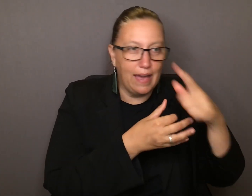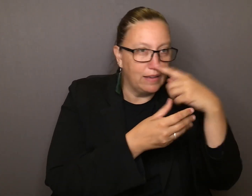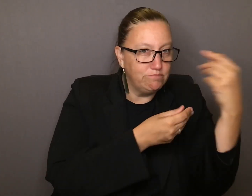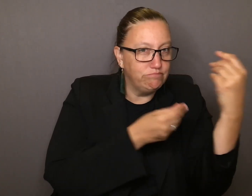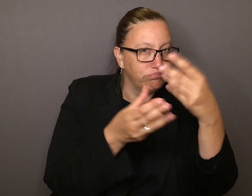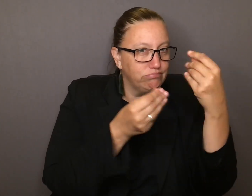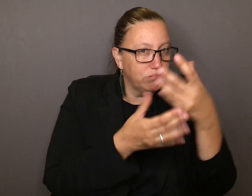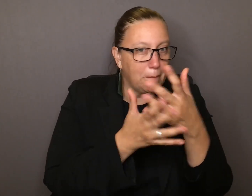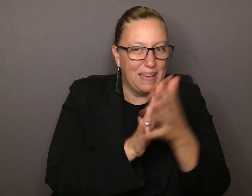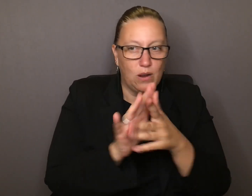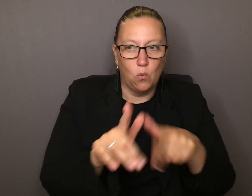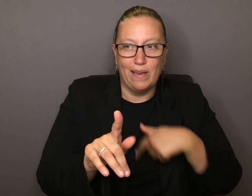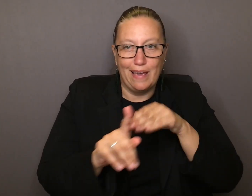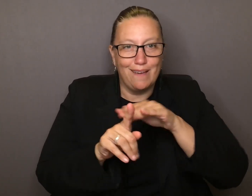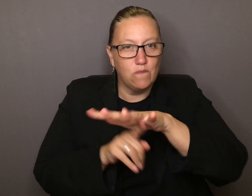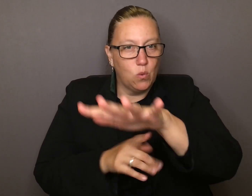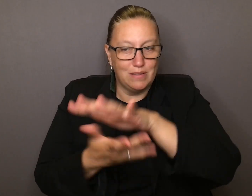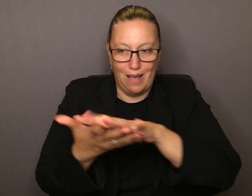it reaches, and its valuable impact.